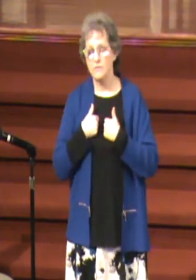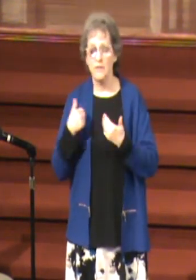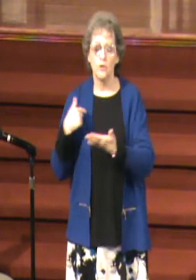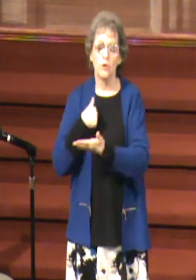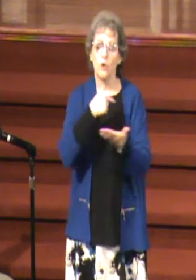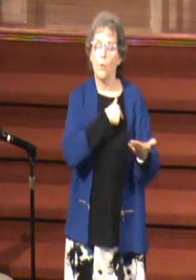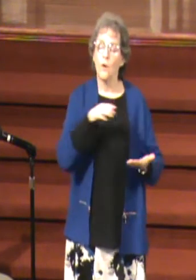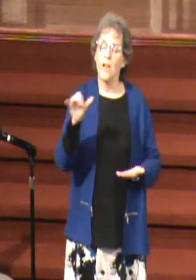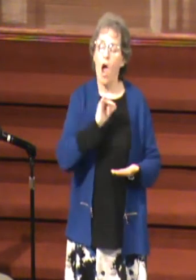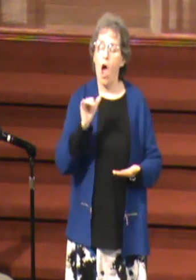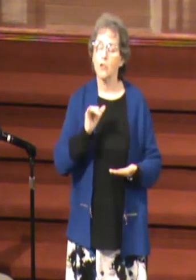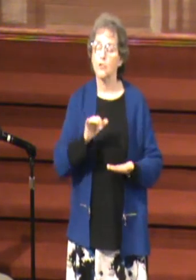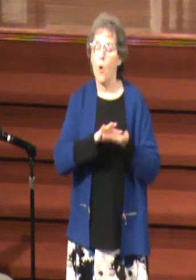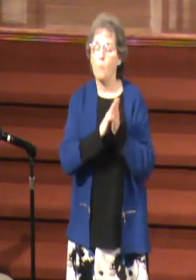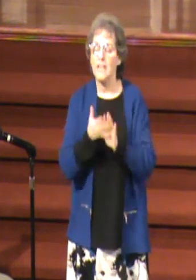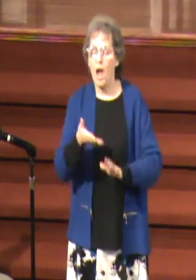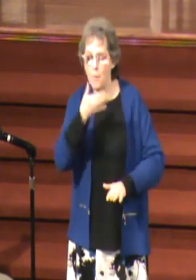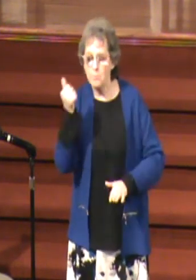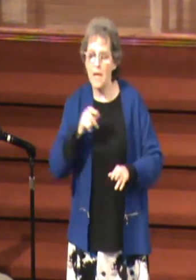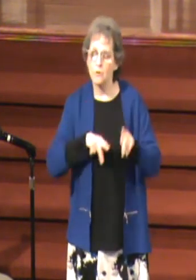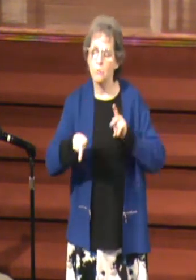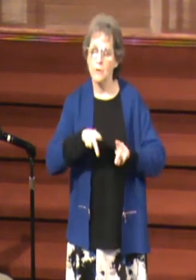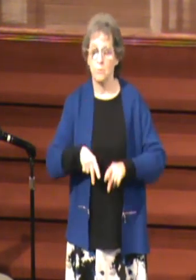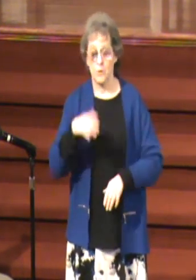may be better people because we knew Antionette.